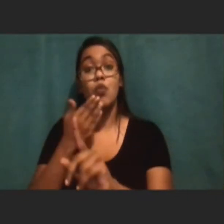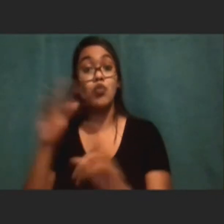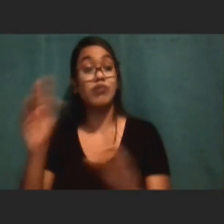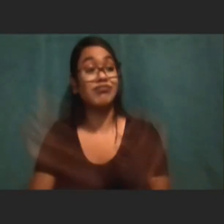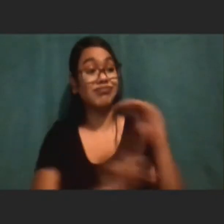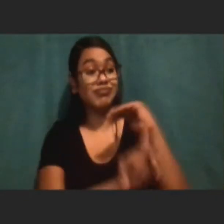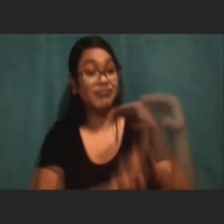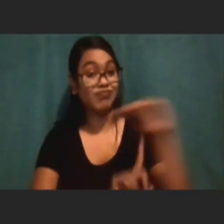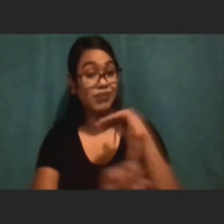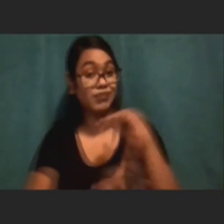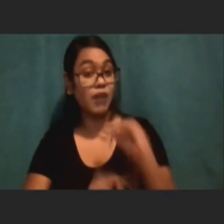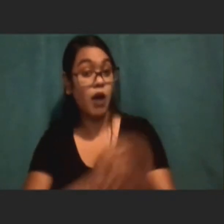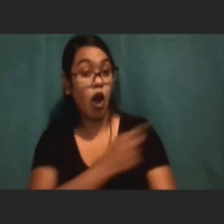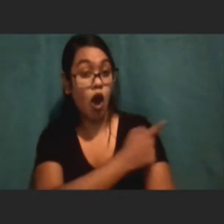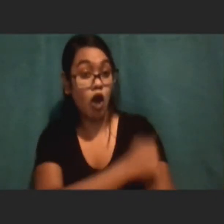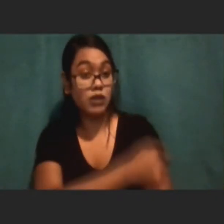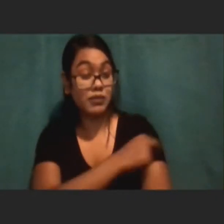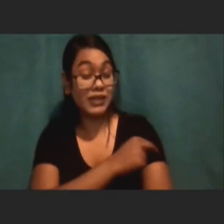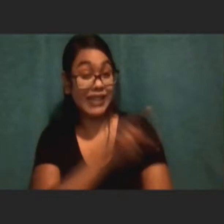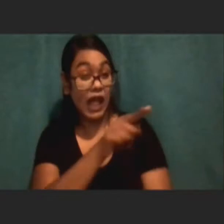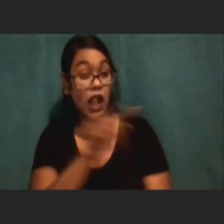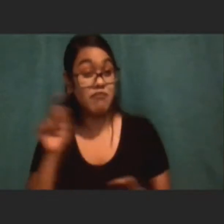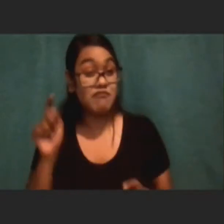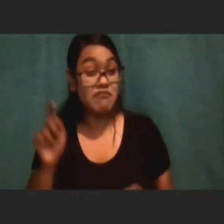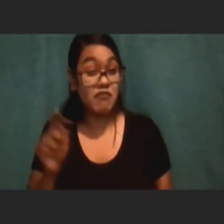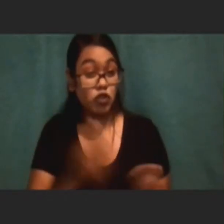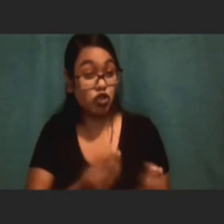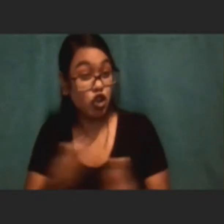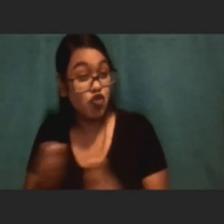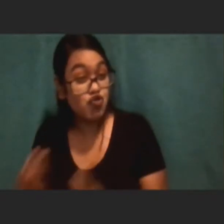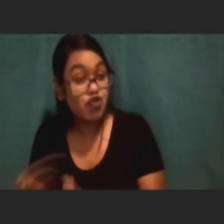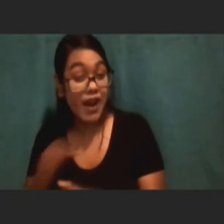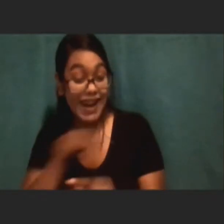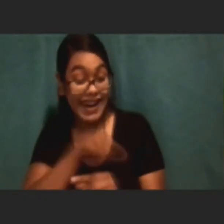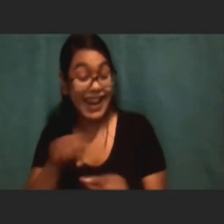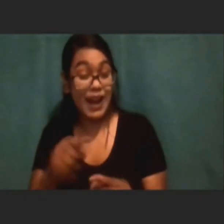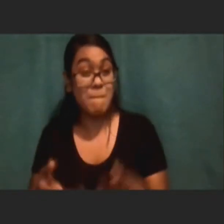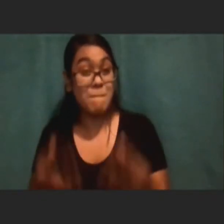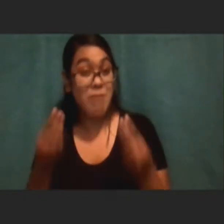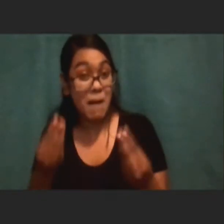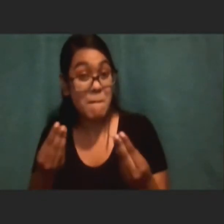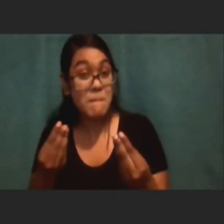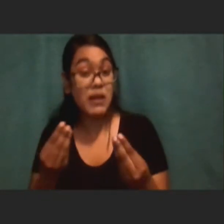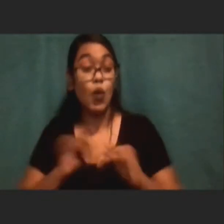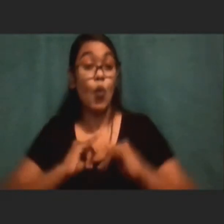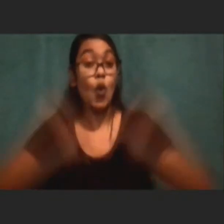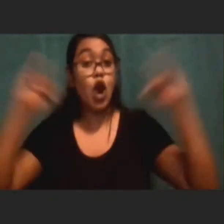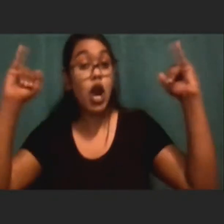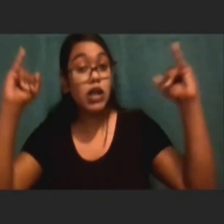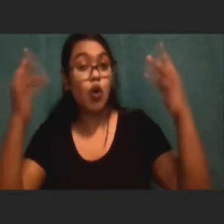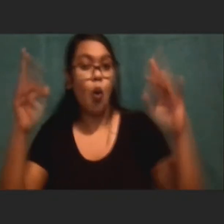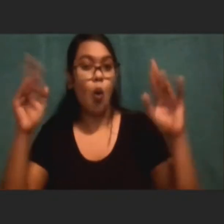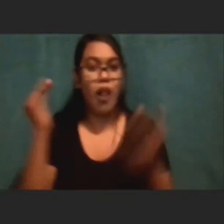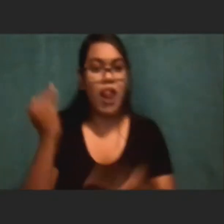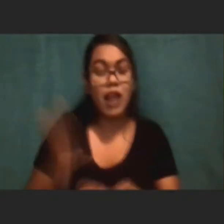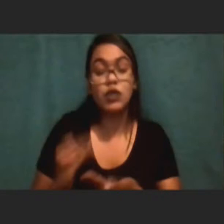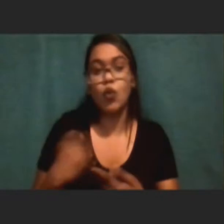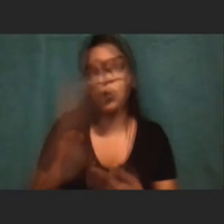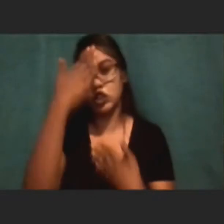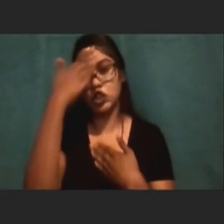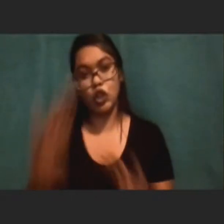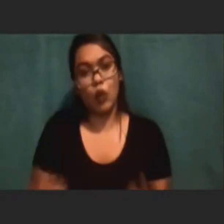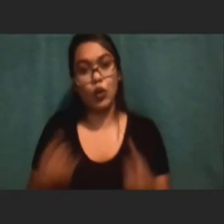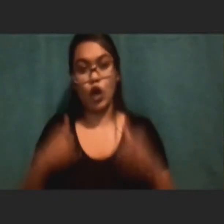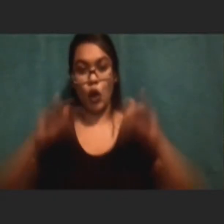don't yet know if the admissions in children were precautionary or if they are more severe than they were before. But we do know